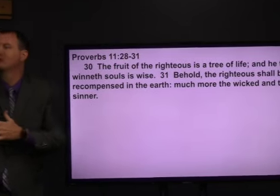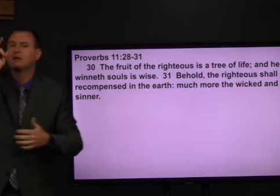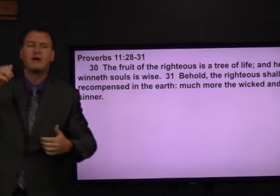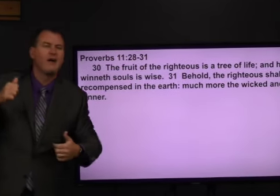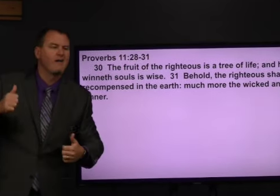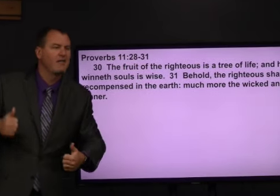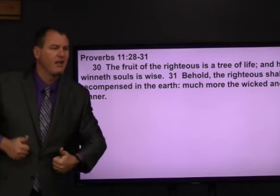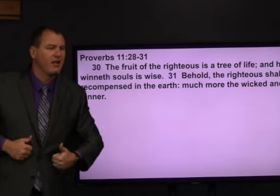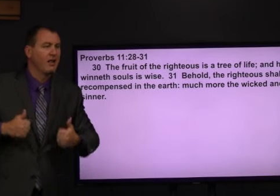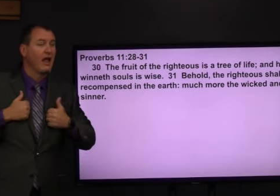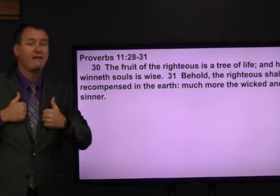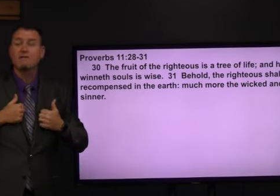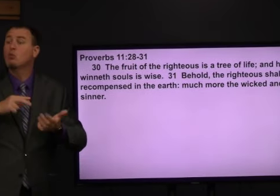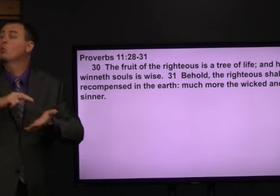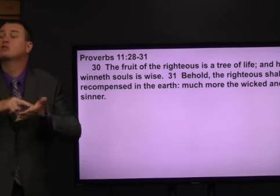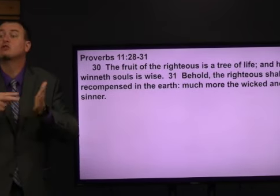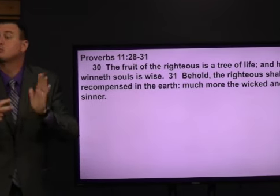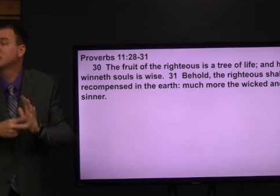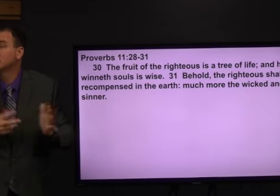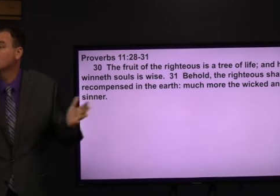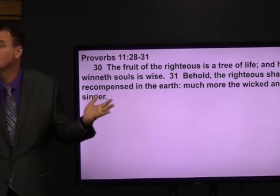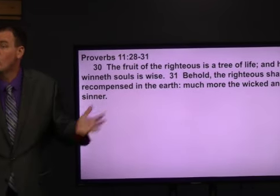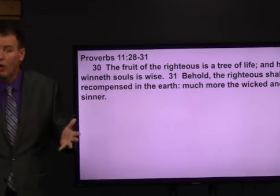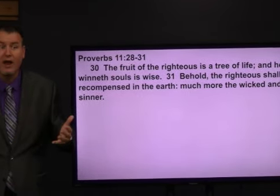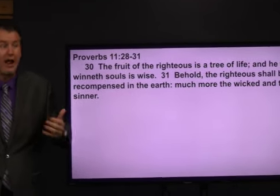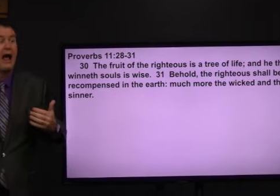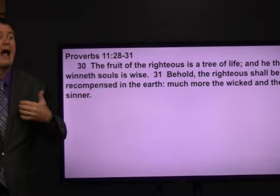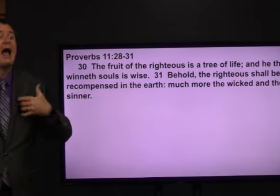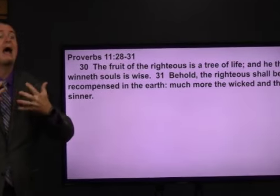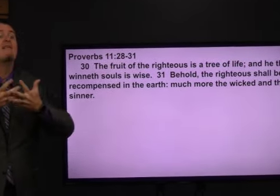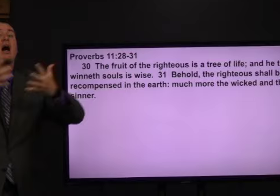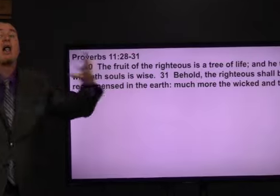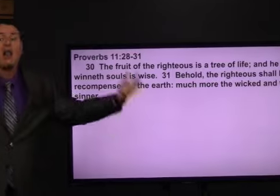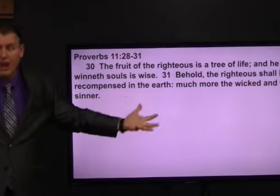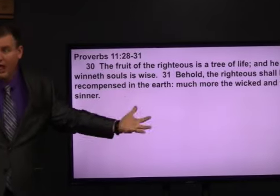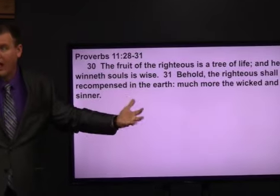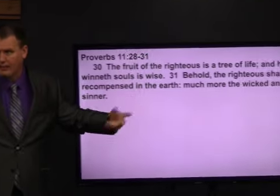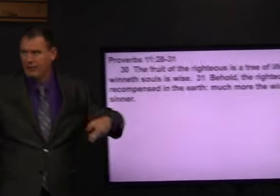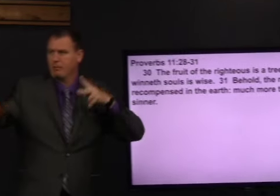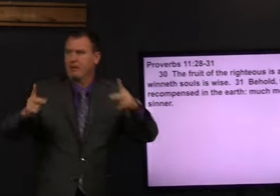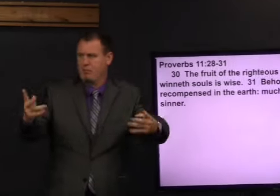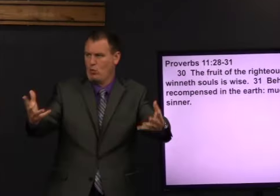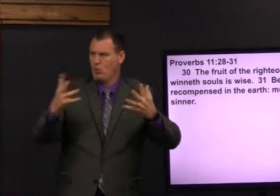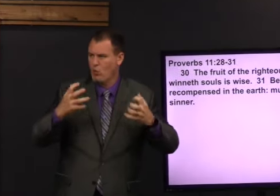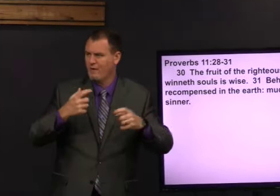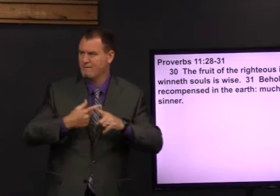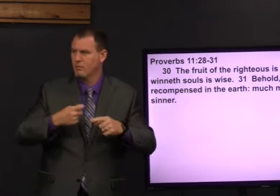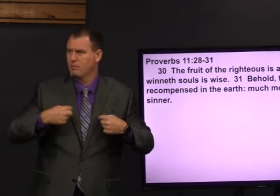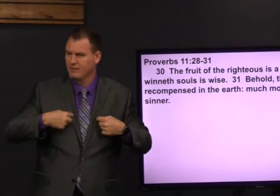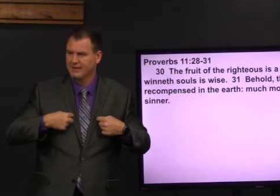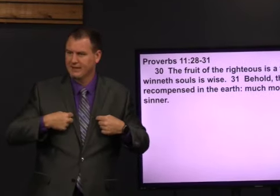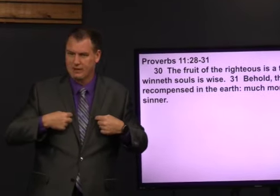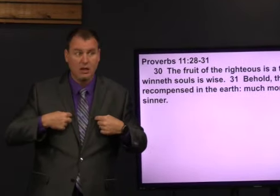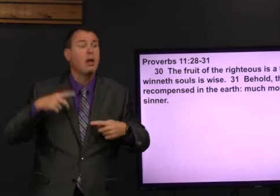I'm like a tree of life. What does that mean? I have a lot of people wanting things from